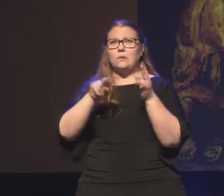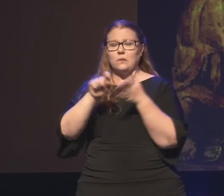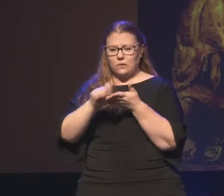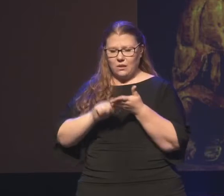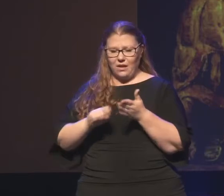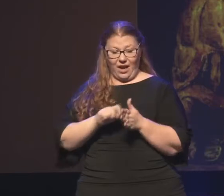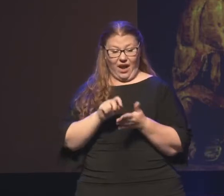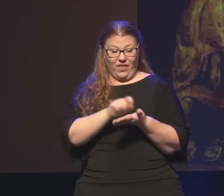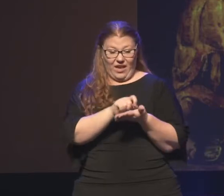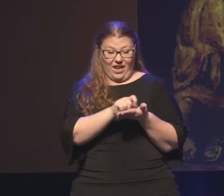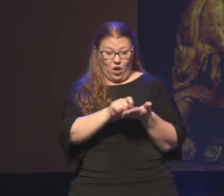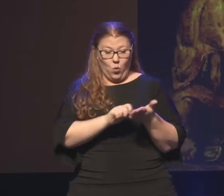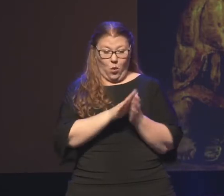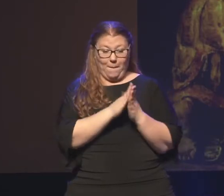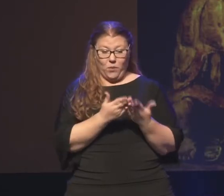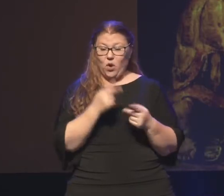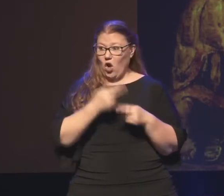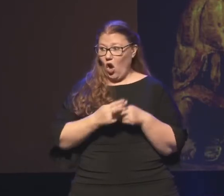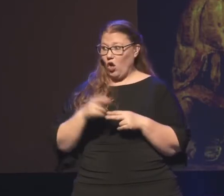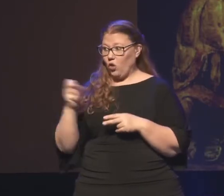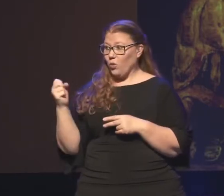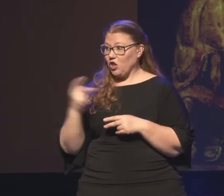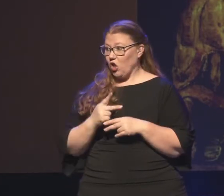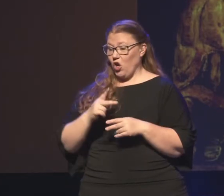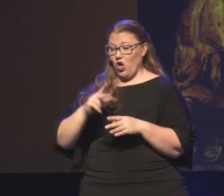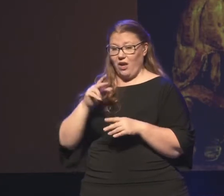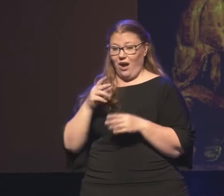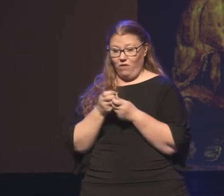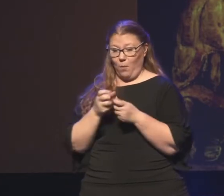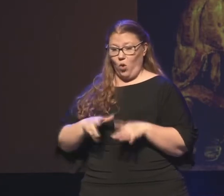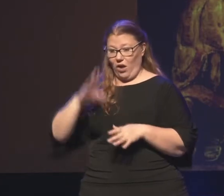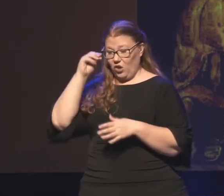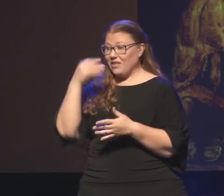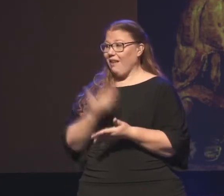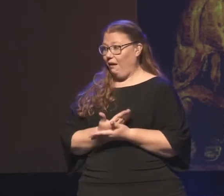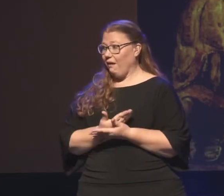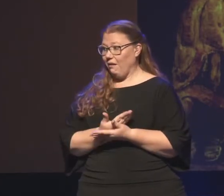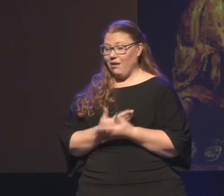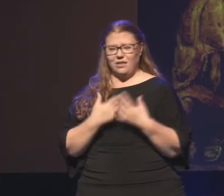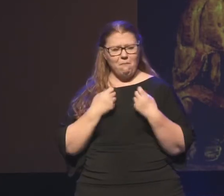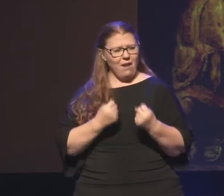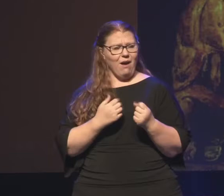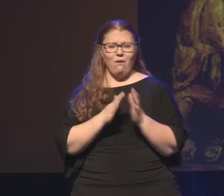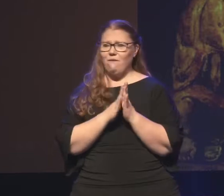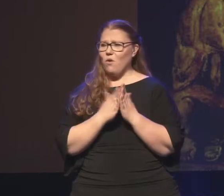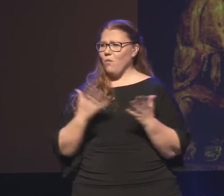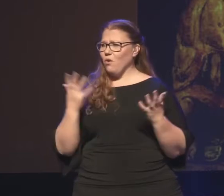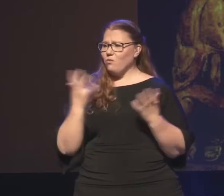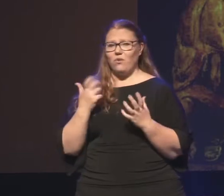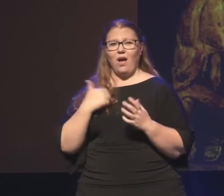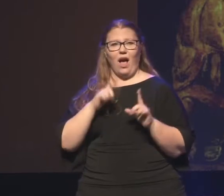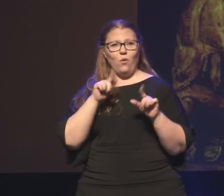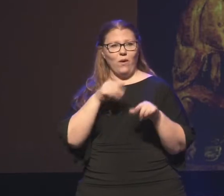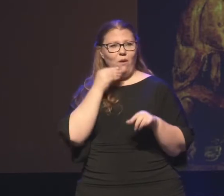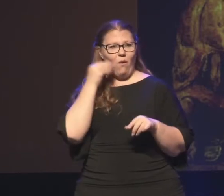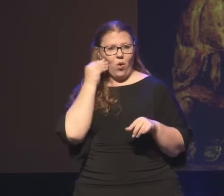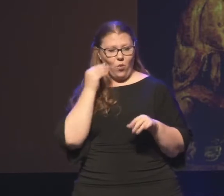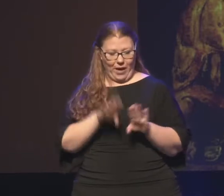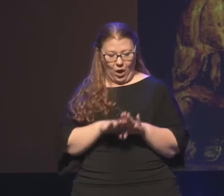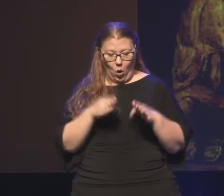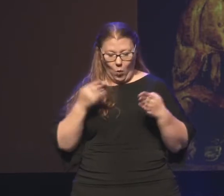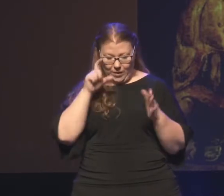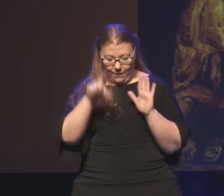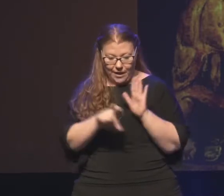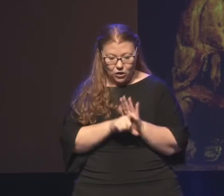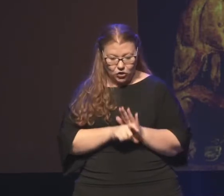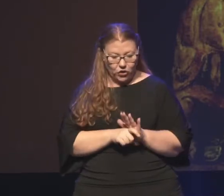called The Return of the Prodigal Son, which I highly recommend. It's a powerful book. And so I went home and I opened the picture, and